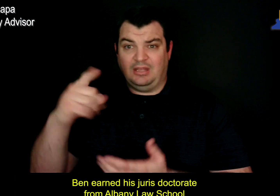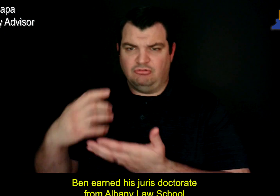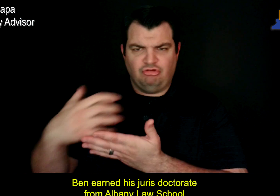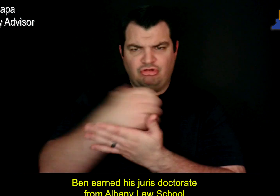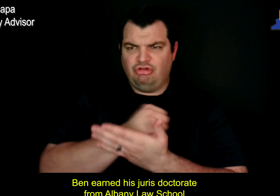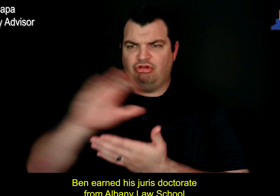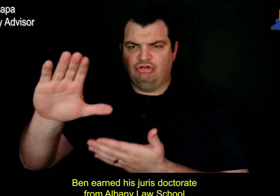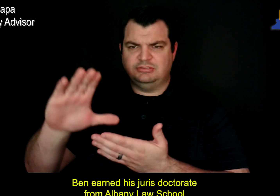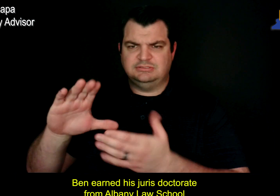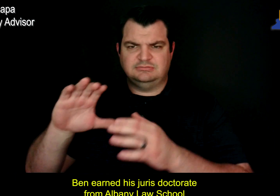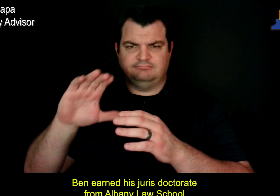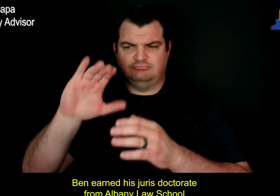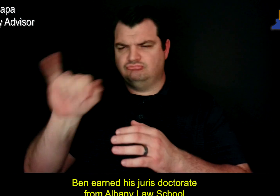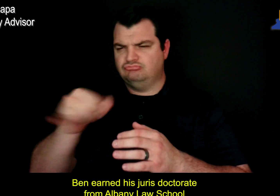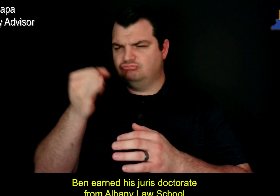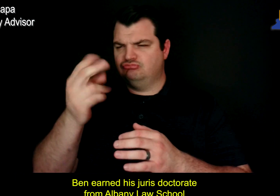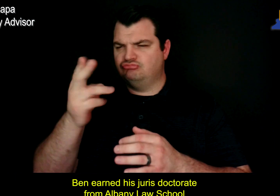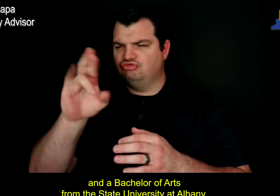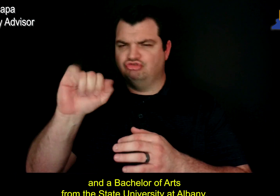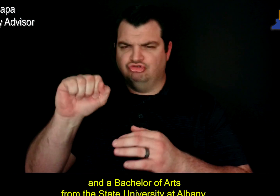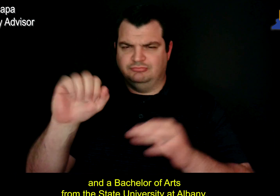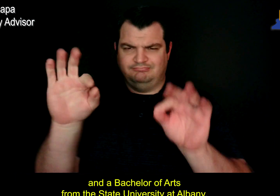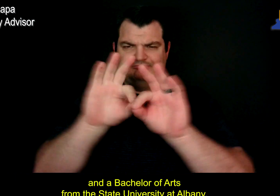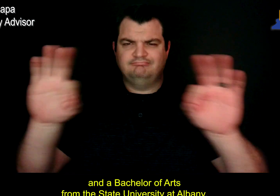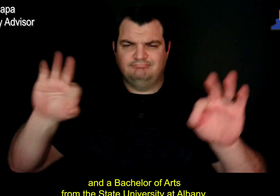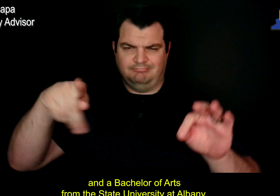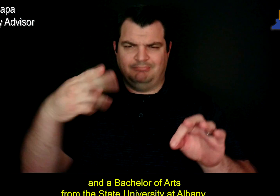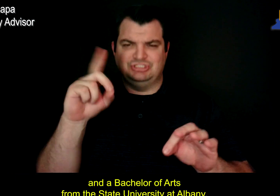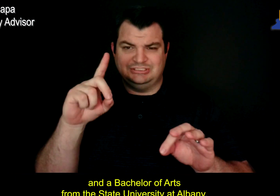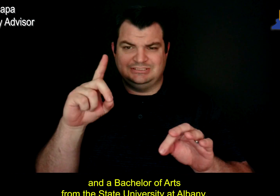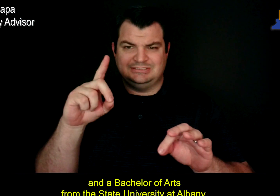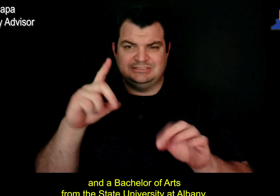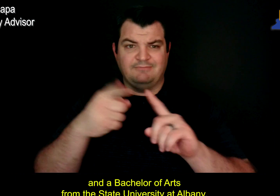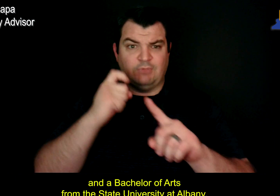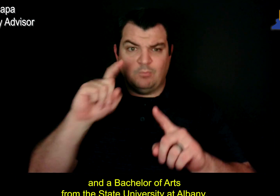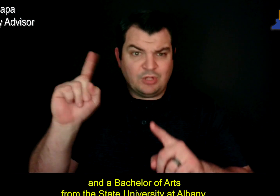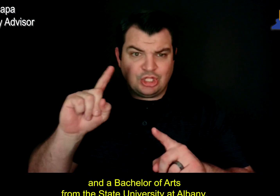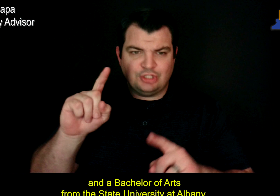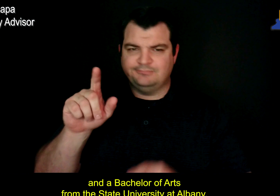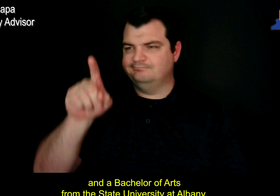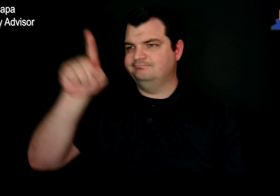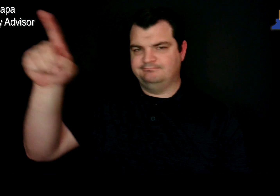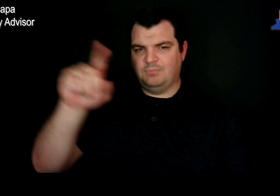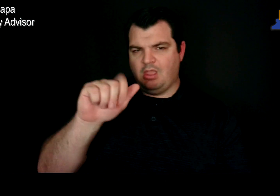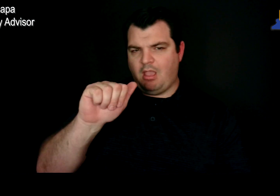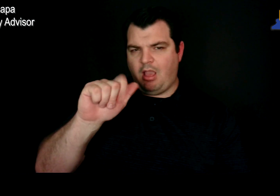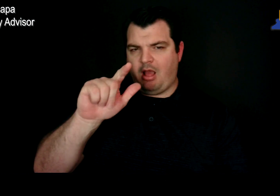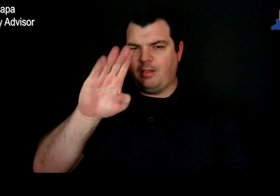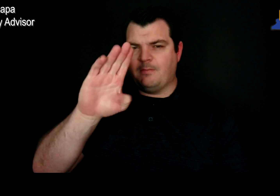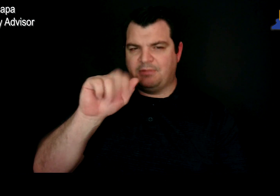Ben earned his Juris Doctorate from Albany Law School and a Bachelor of Arts from State University at Albany.